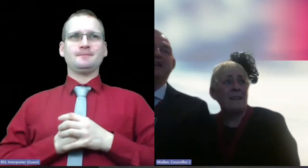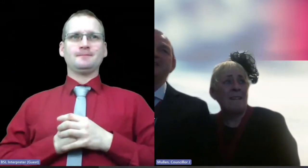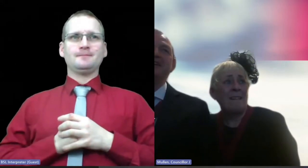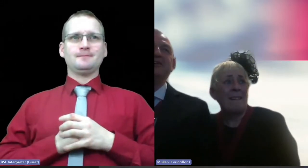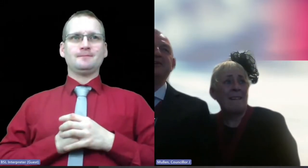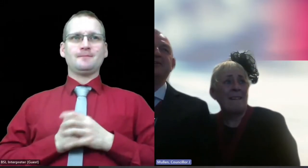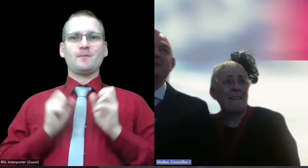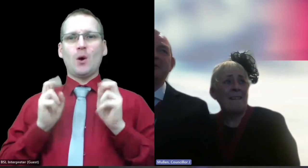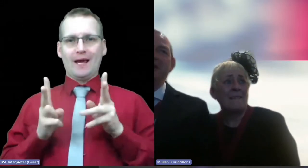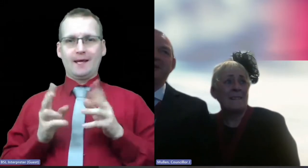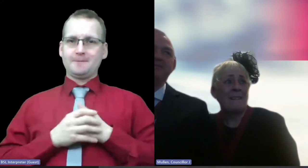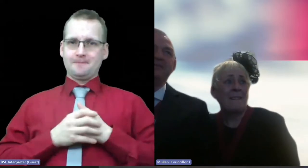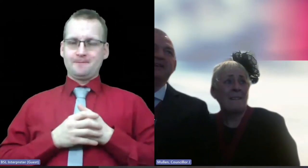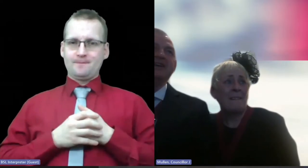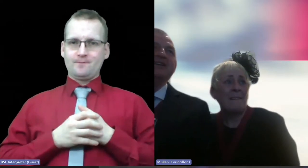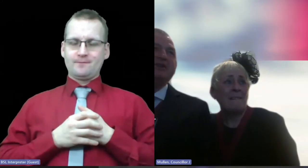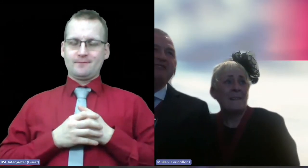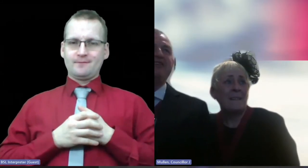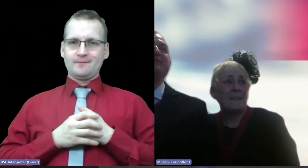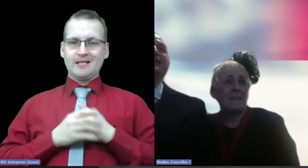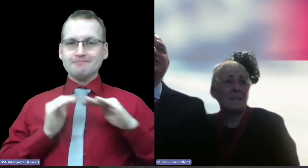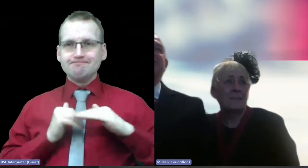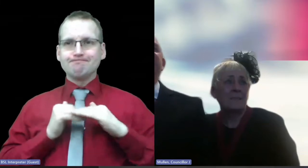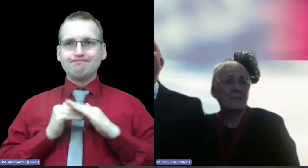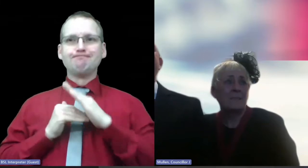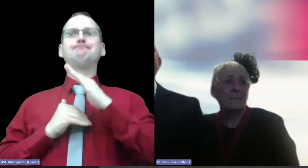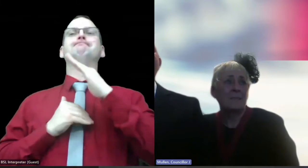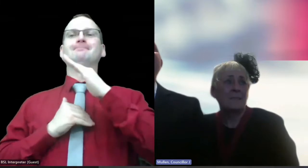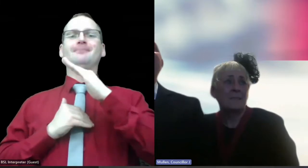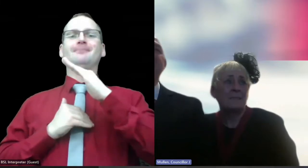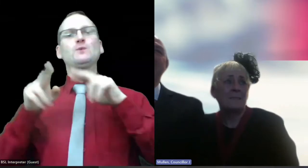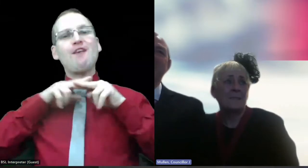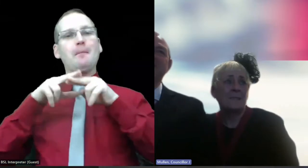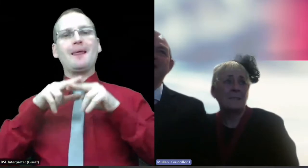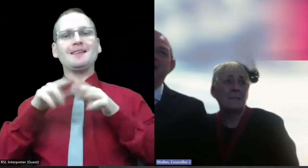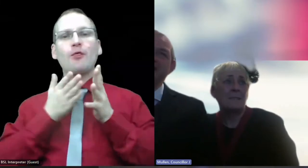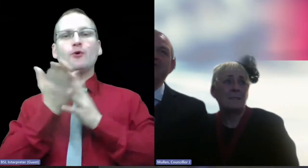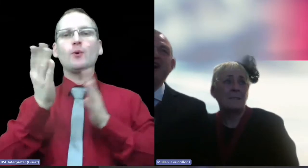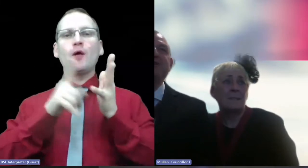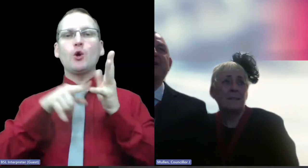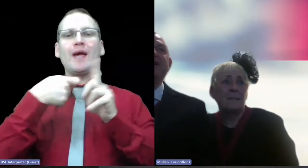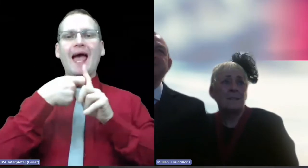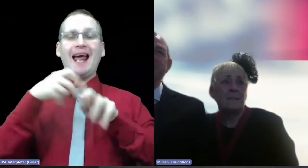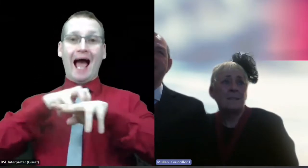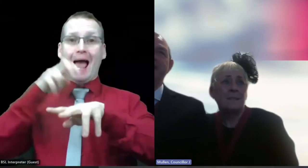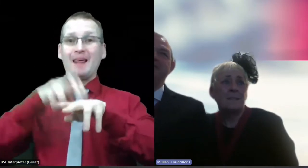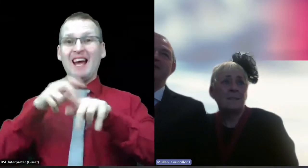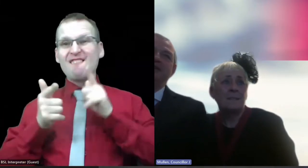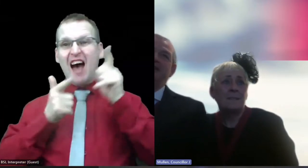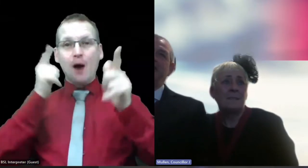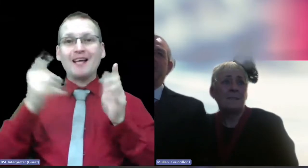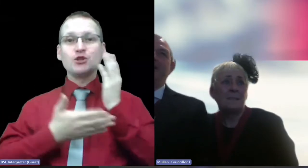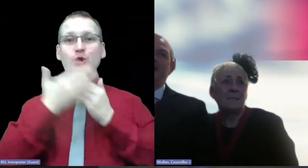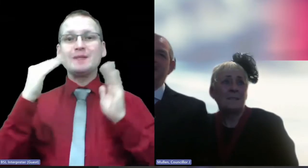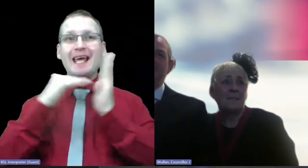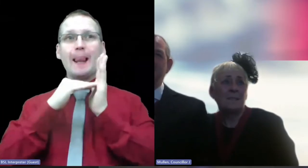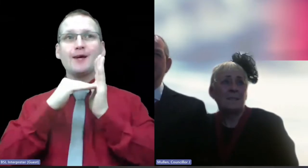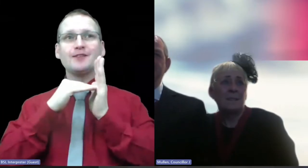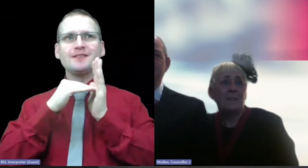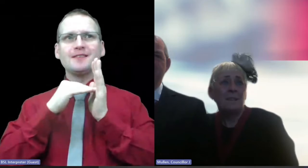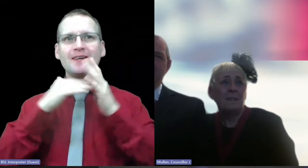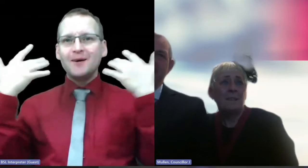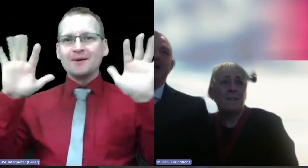Okay, let's get on an up note here. To our families across the UK and Ireland and as far away as New Zealand, hi